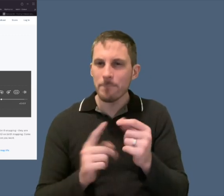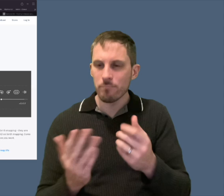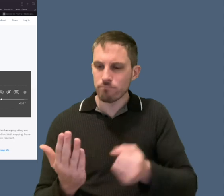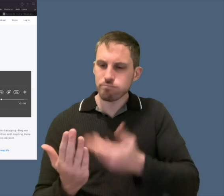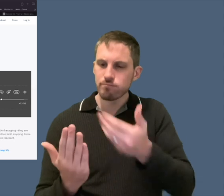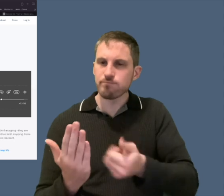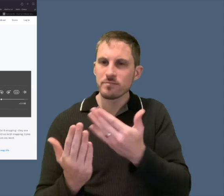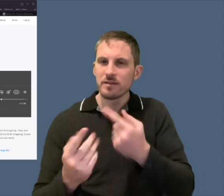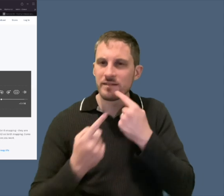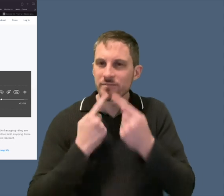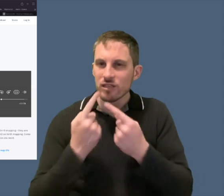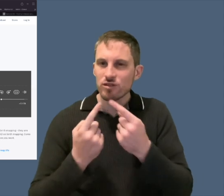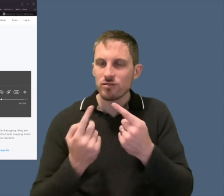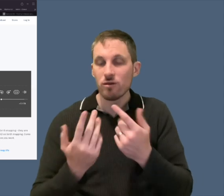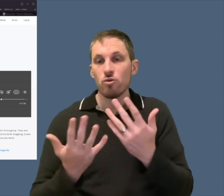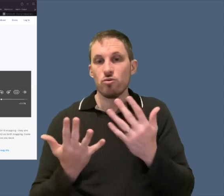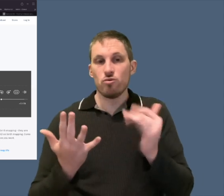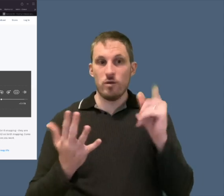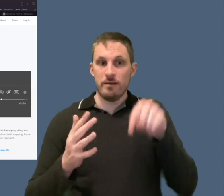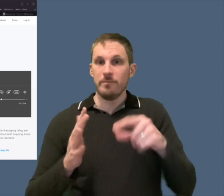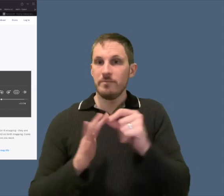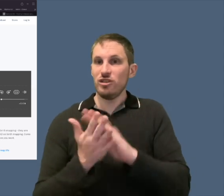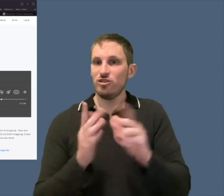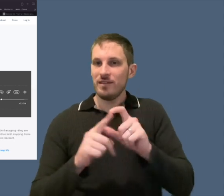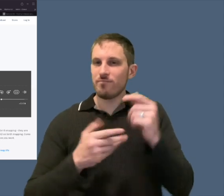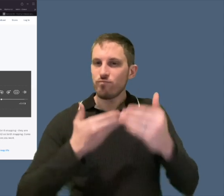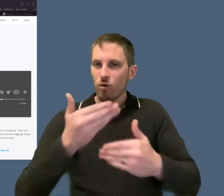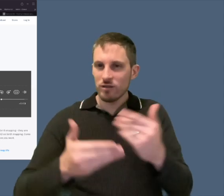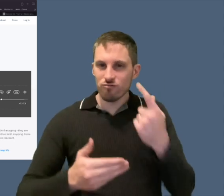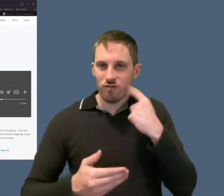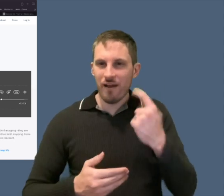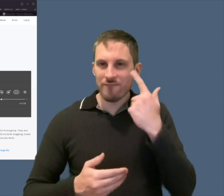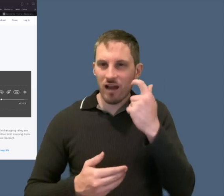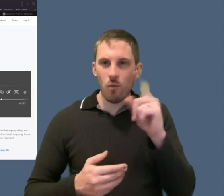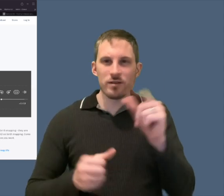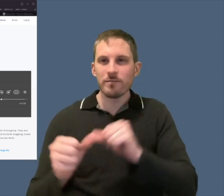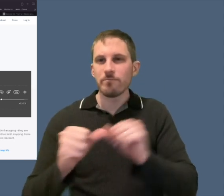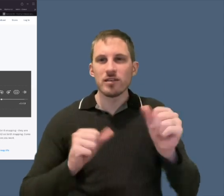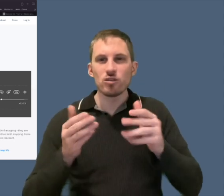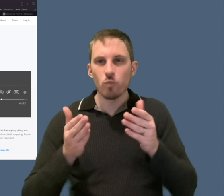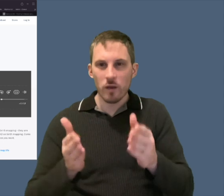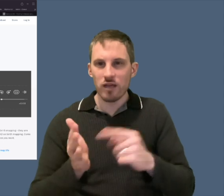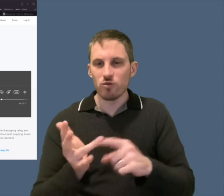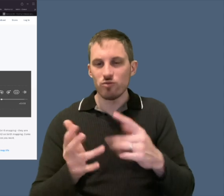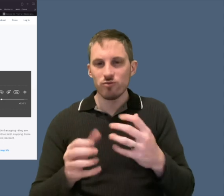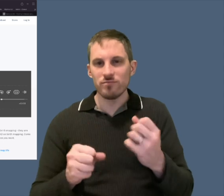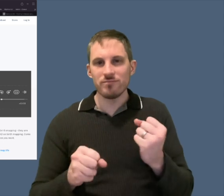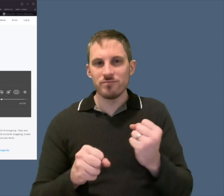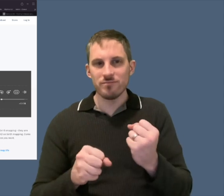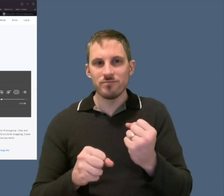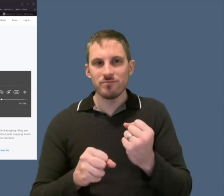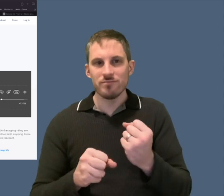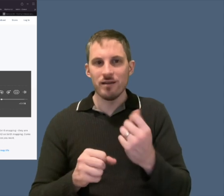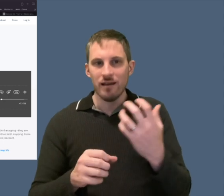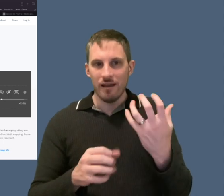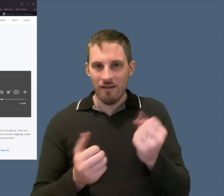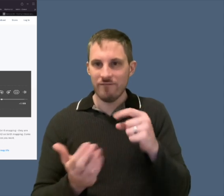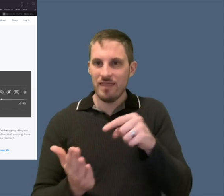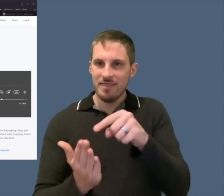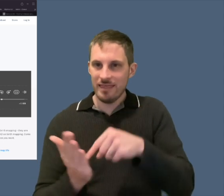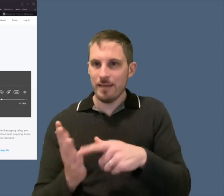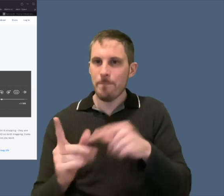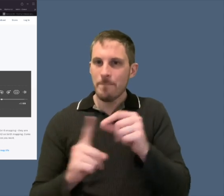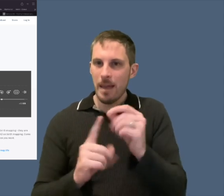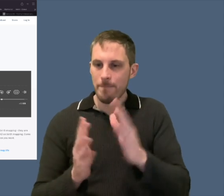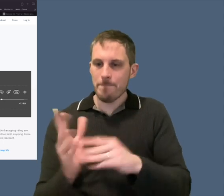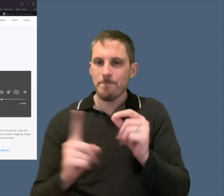So this process is trying to find out what's the best way to get this kind of thing in front of women so that they can